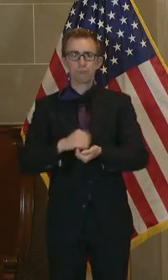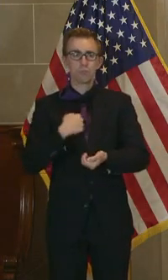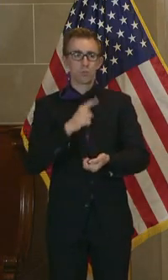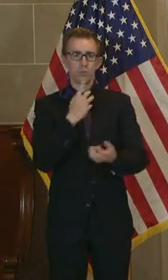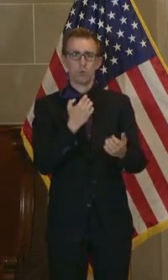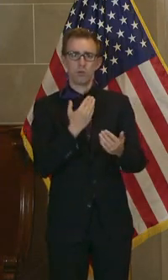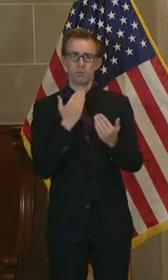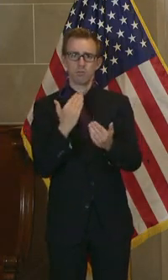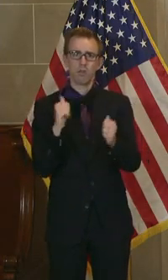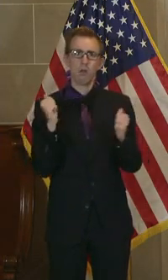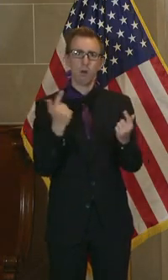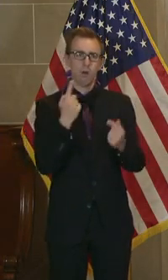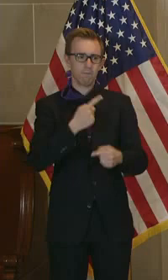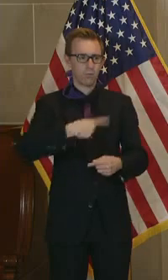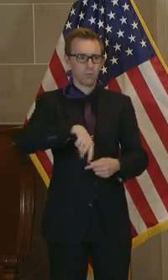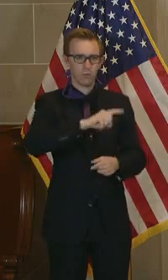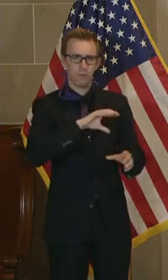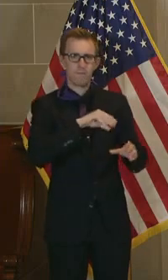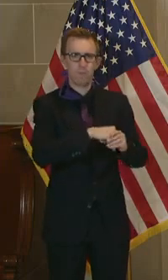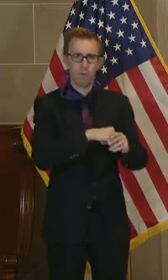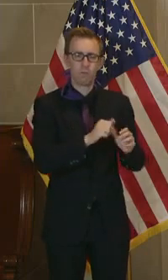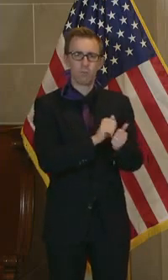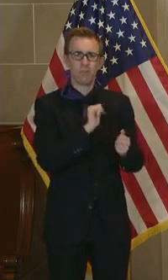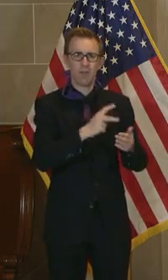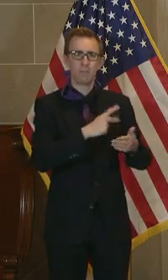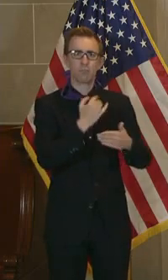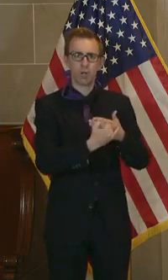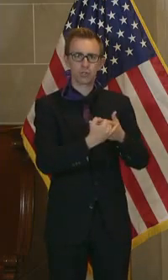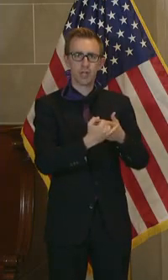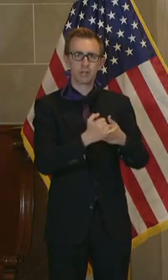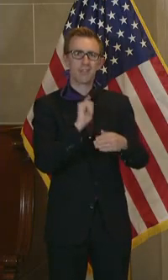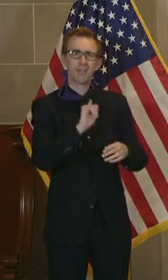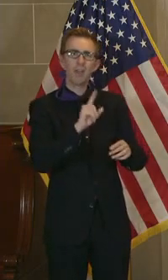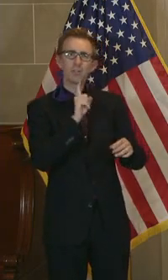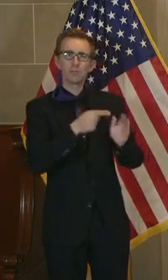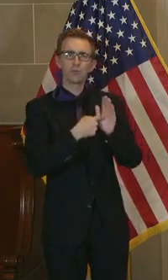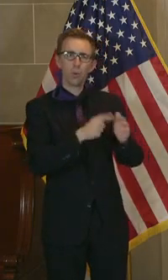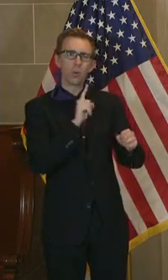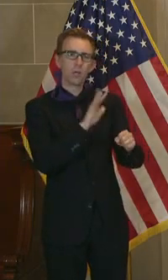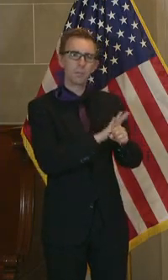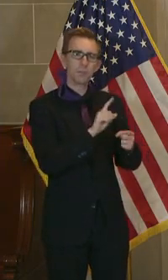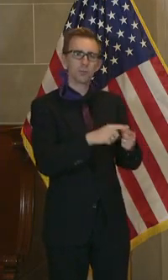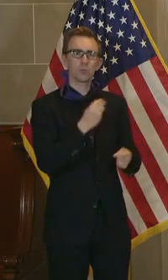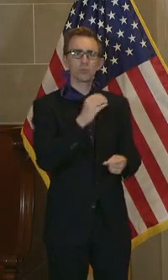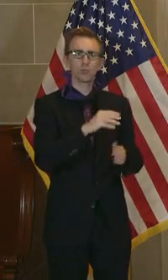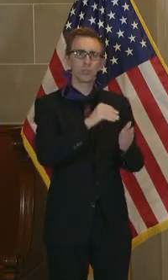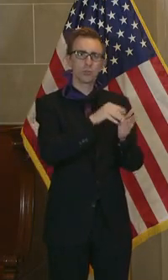everyone for their involvement in this project, for their commitment to Missouri students and their futures.